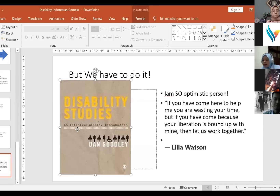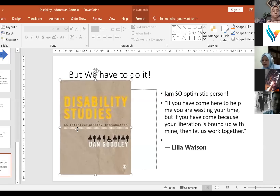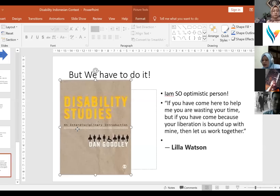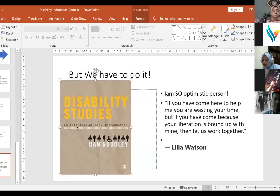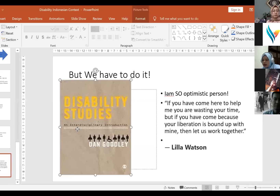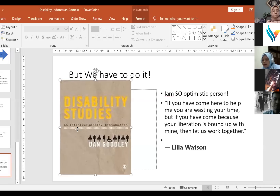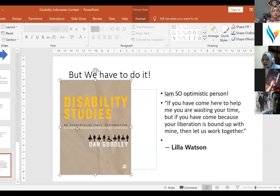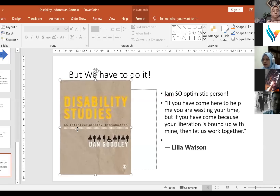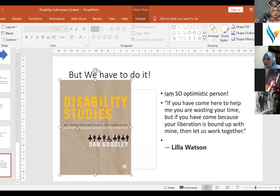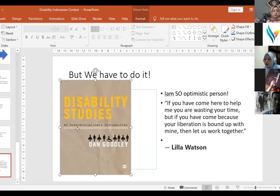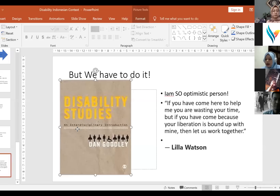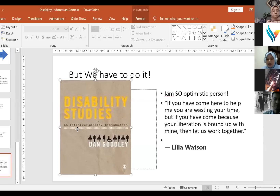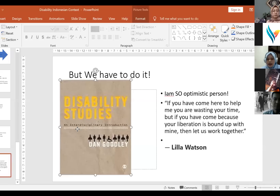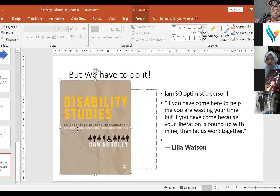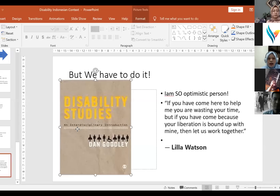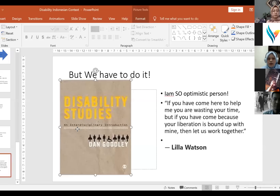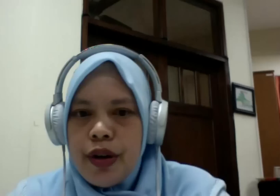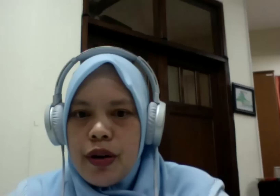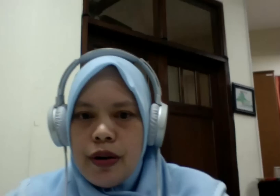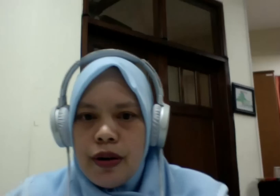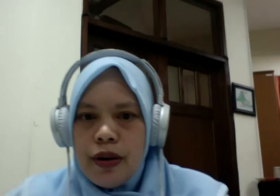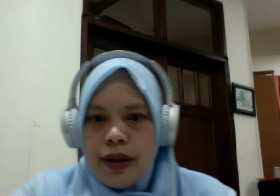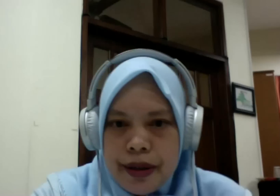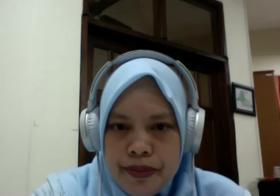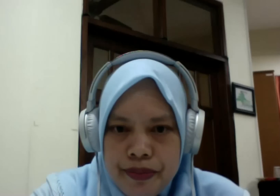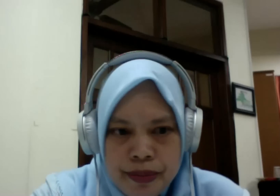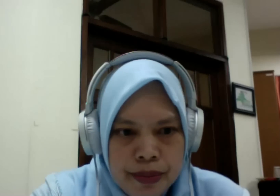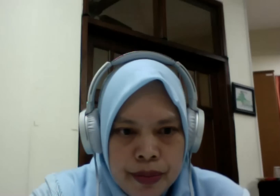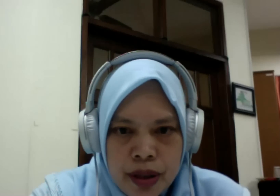Okay, thank you, Pak Selamat Tohari, for your